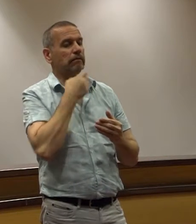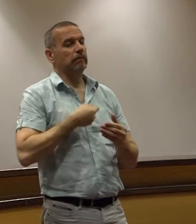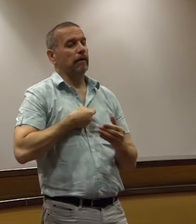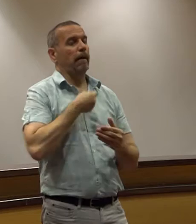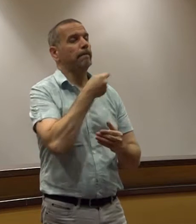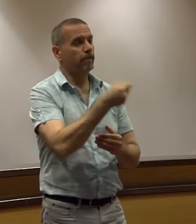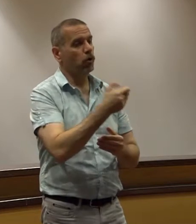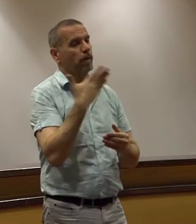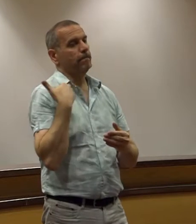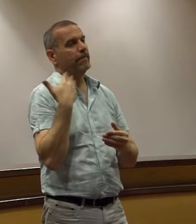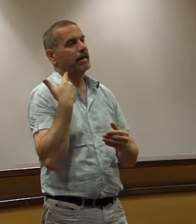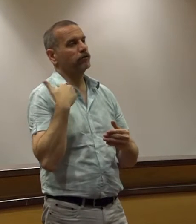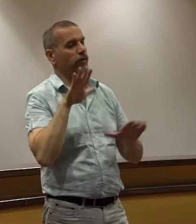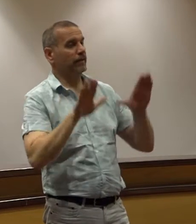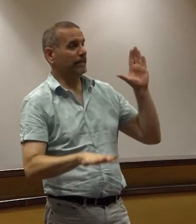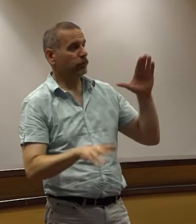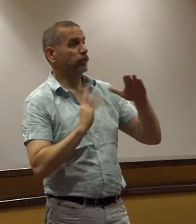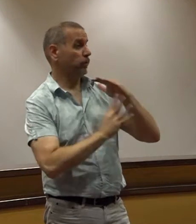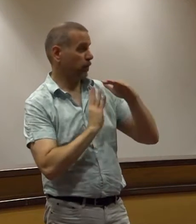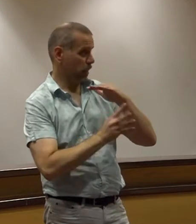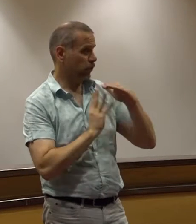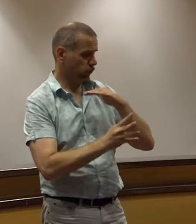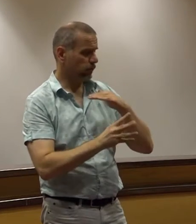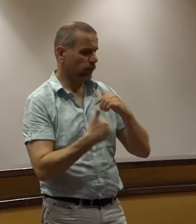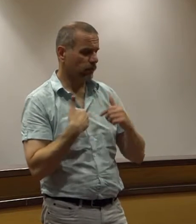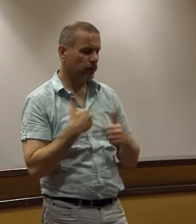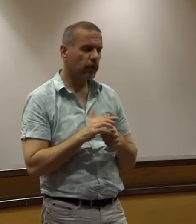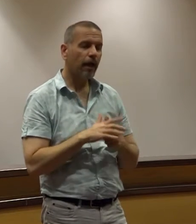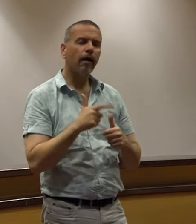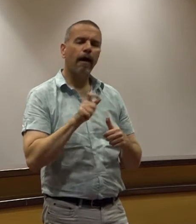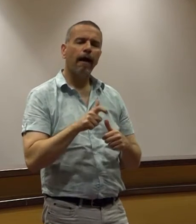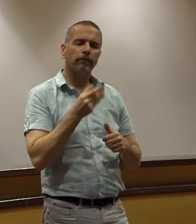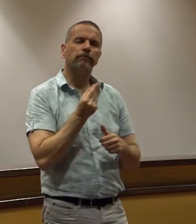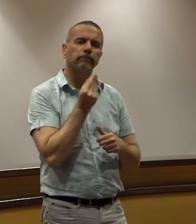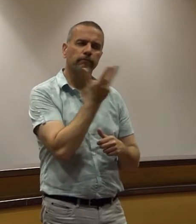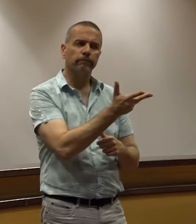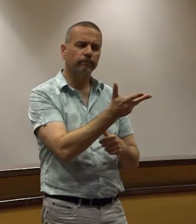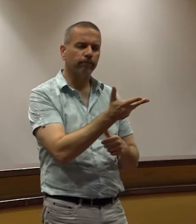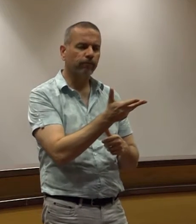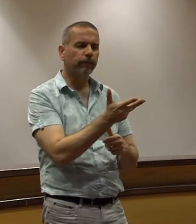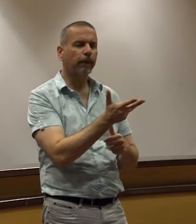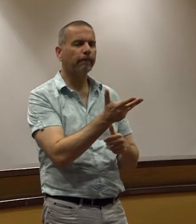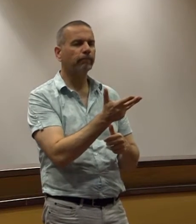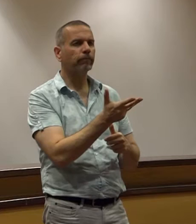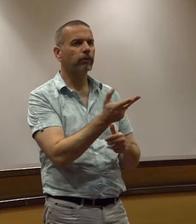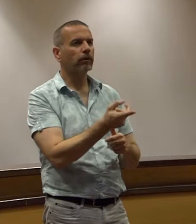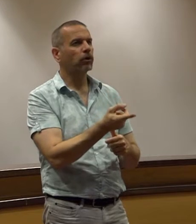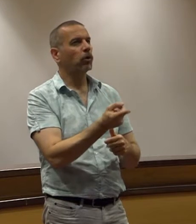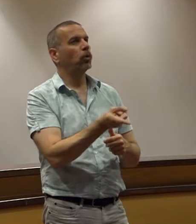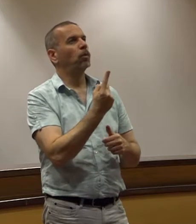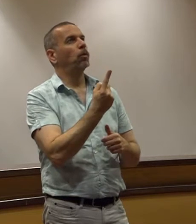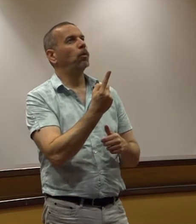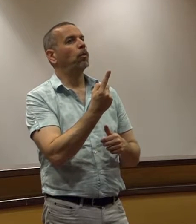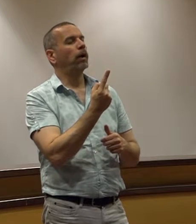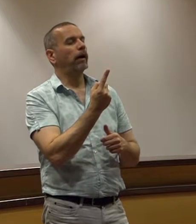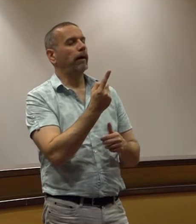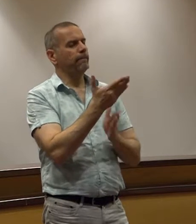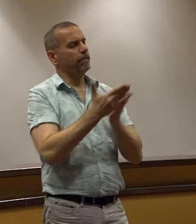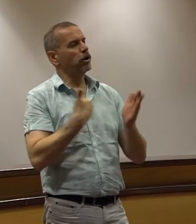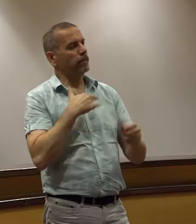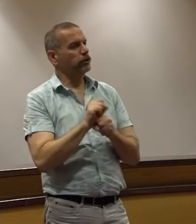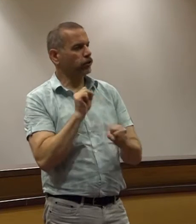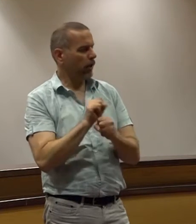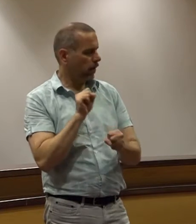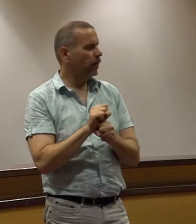as Minister of Citizenship and Immigration, and I have to say that one of the aspects of my